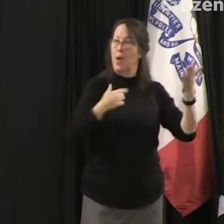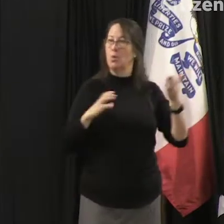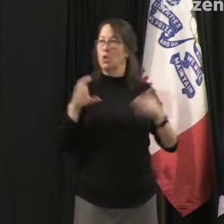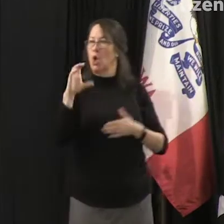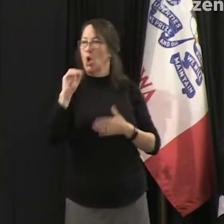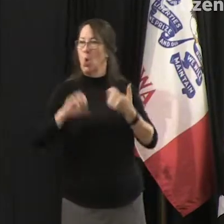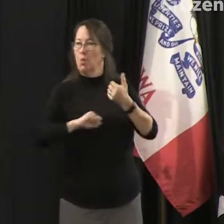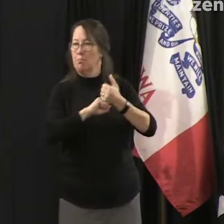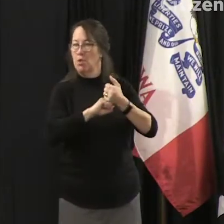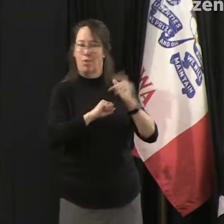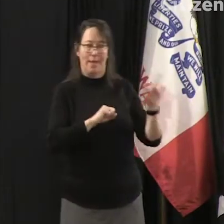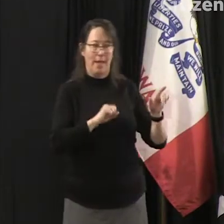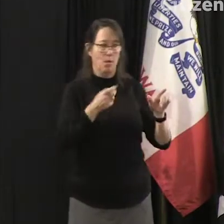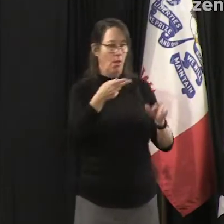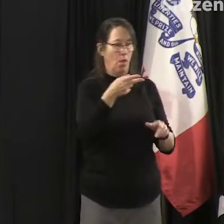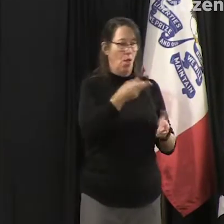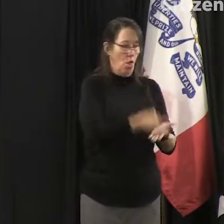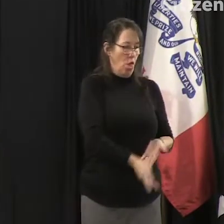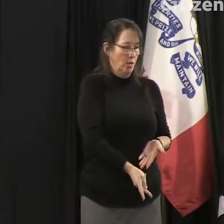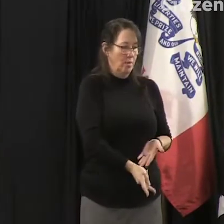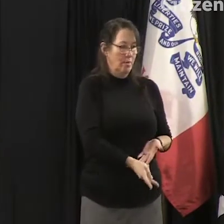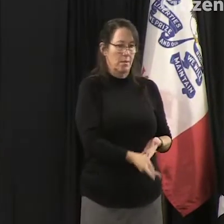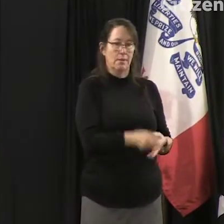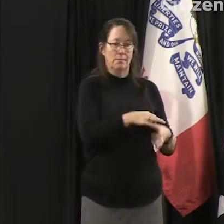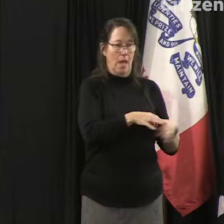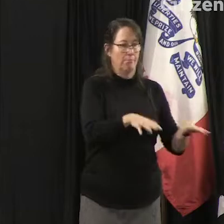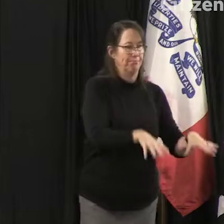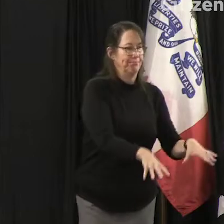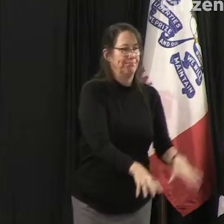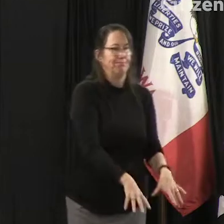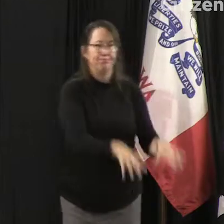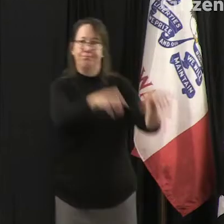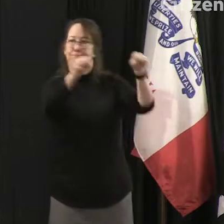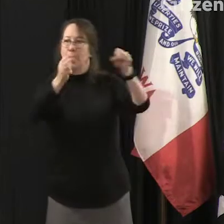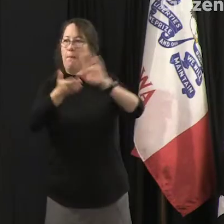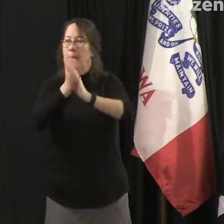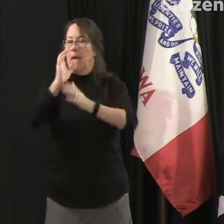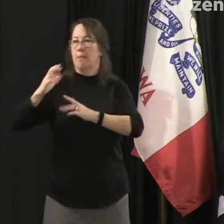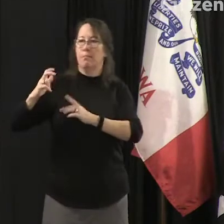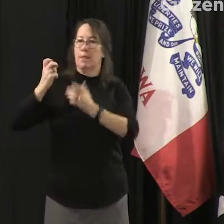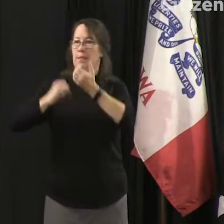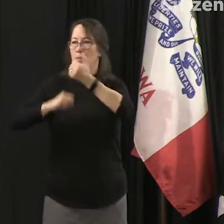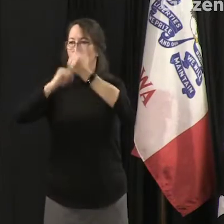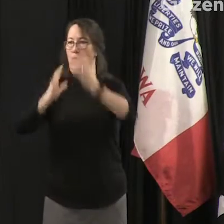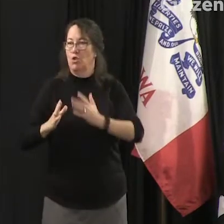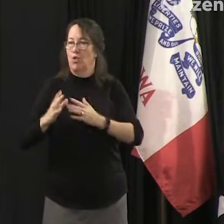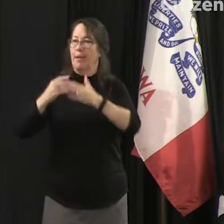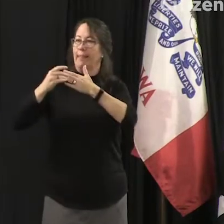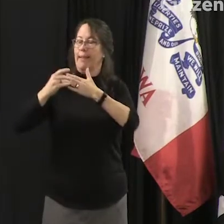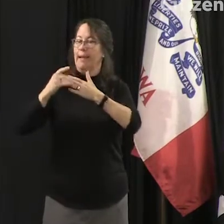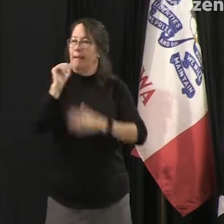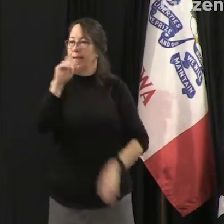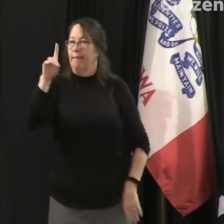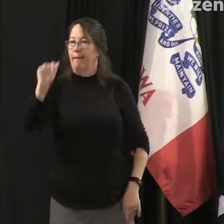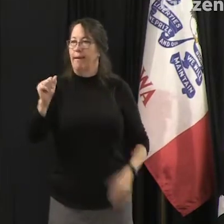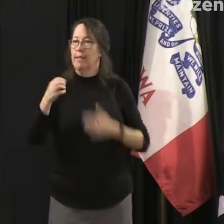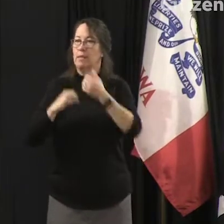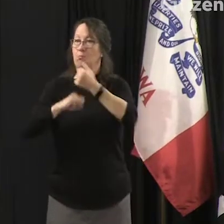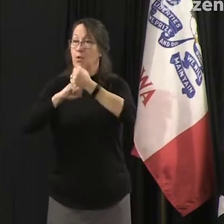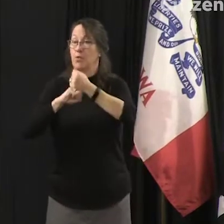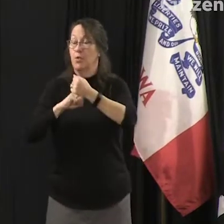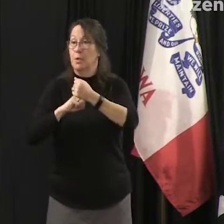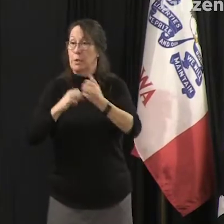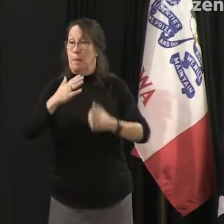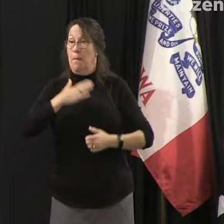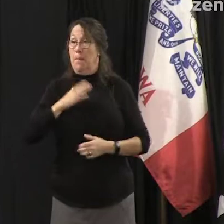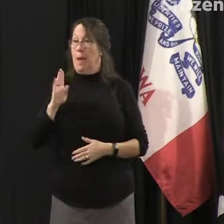chief co-sponsor. Then he got defeated in an election, and then I took it over and then became the chief sponsor and the lead sponsor of the Americans with Disabilities Act. And